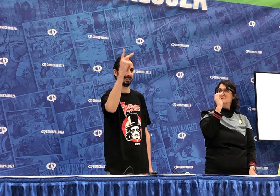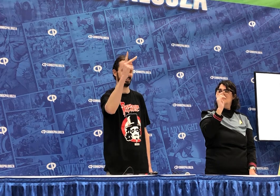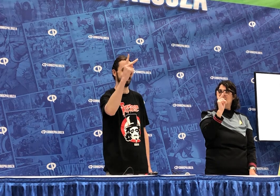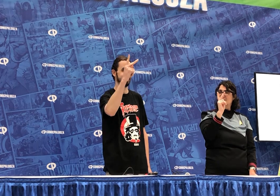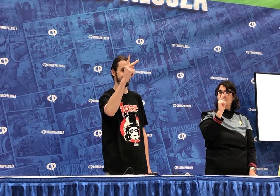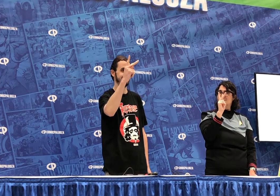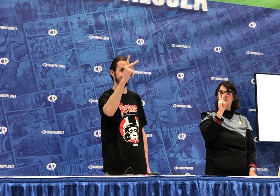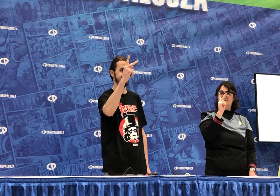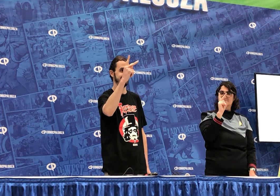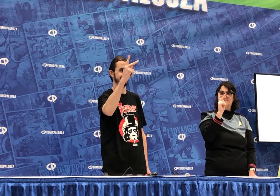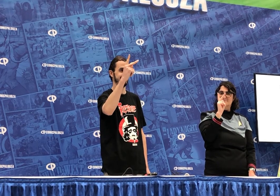K,